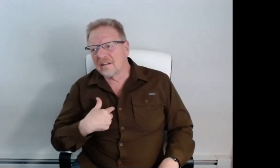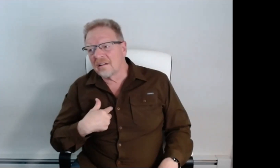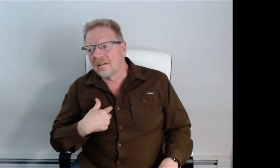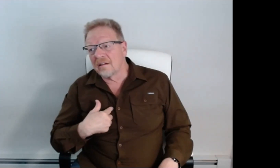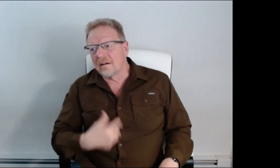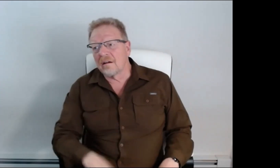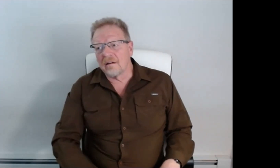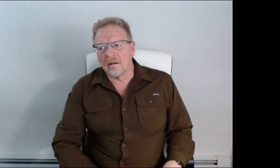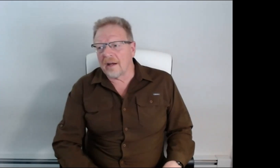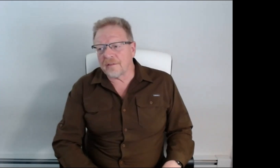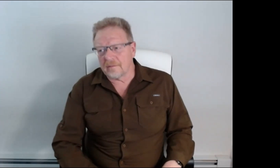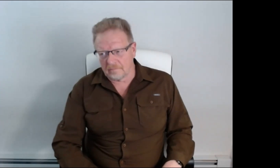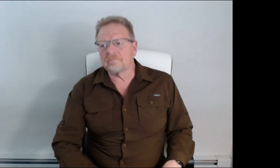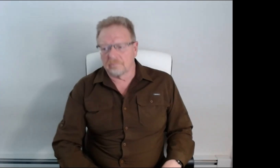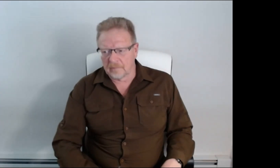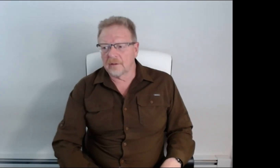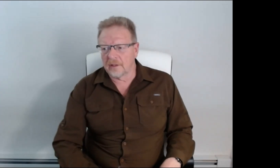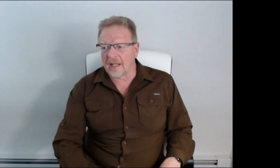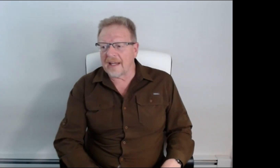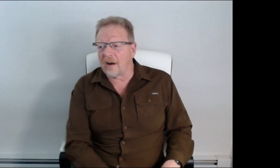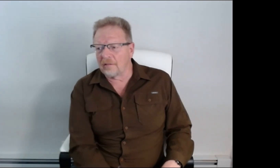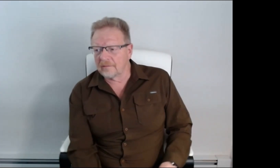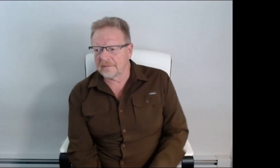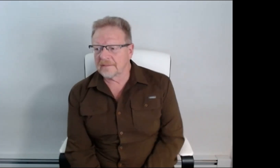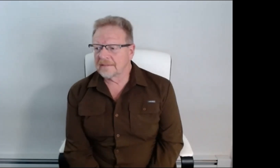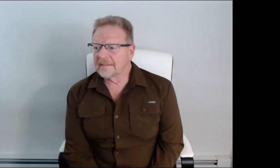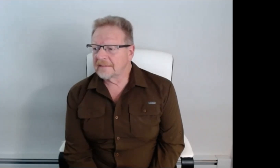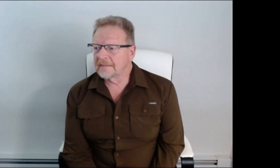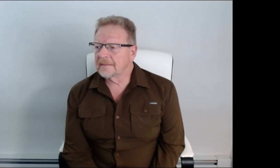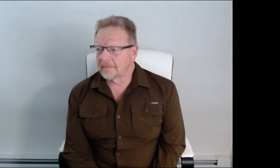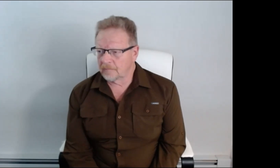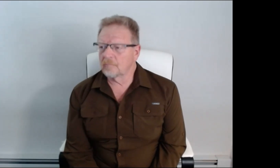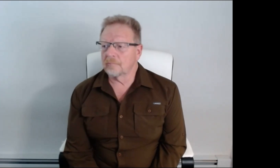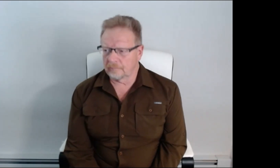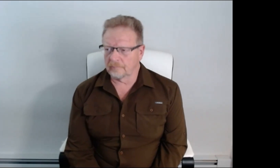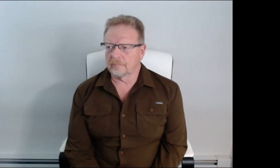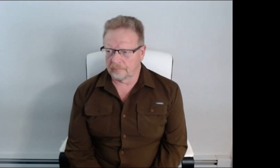Okay, okay. Yes. You got that, Carol? I got that. Yeah, we can get it